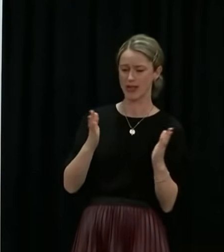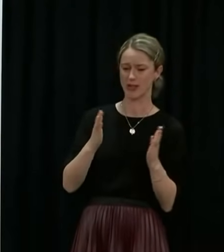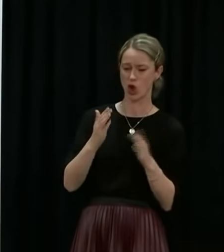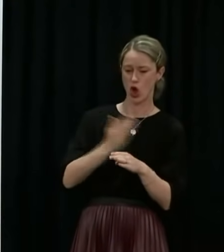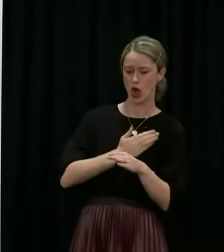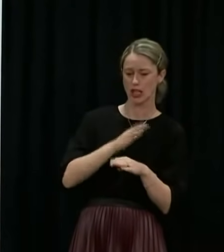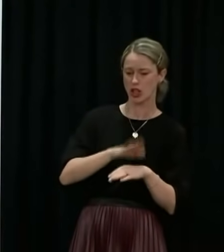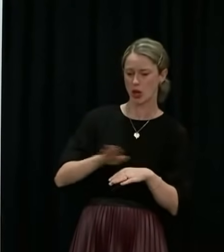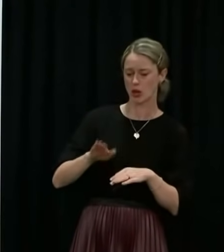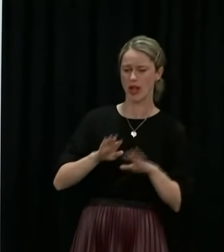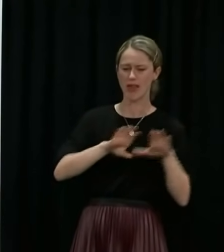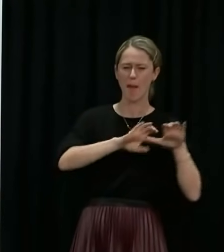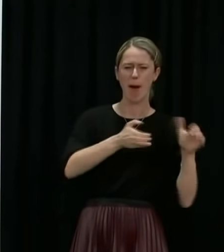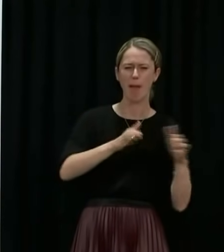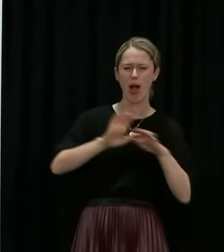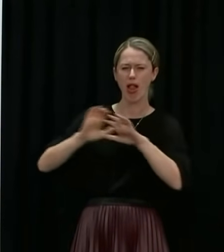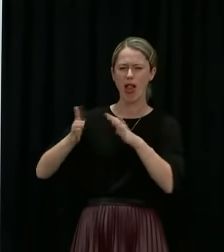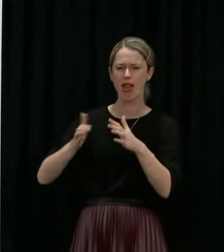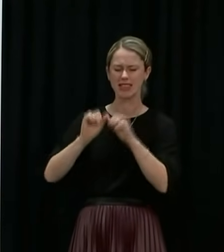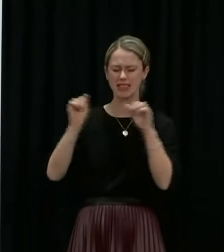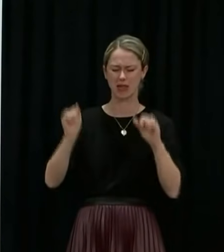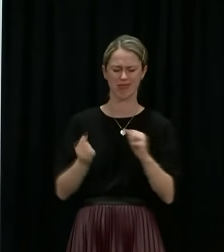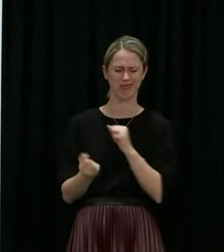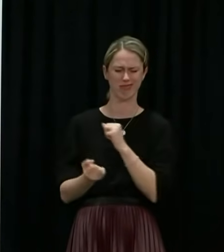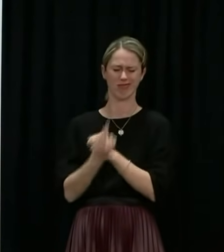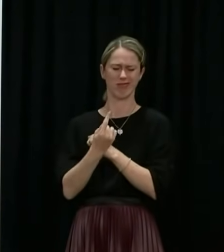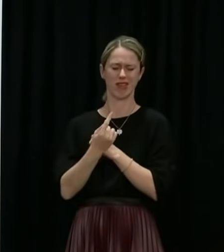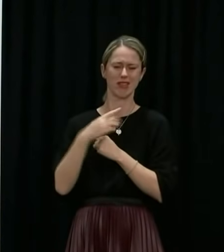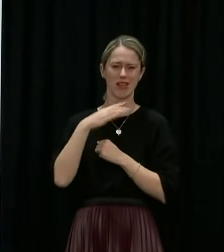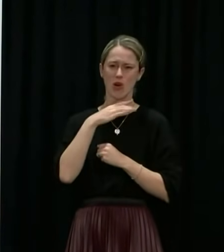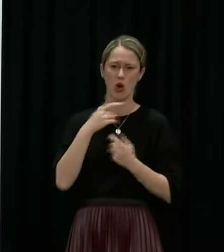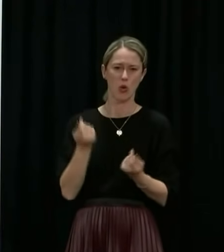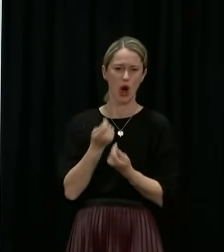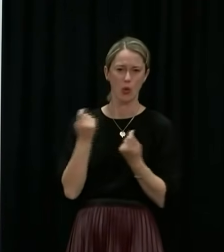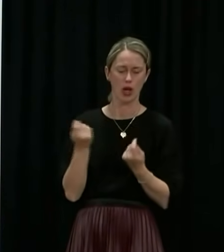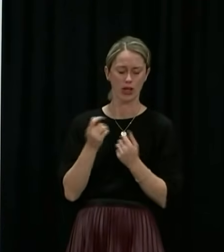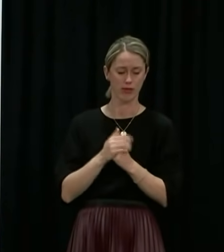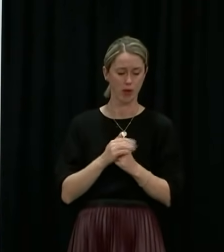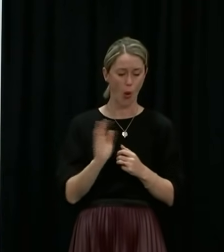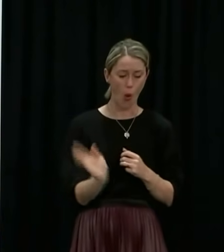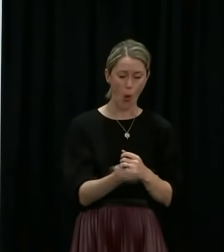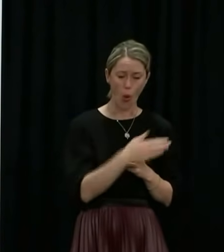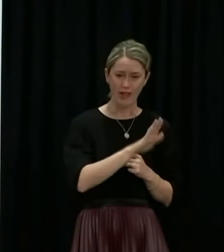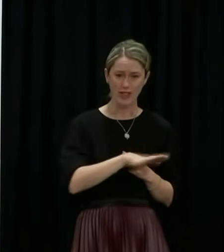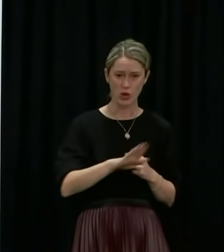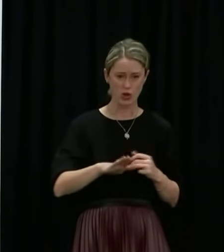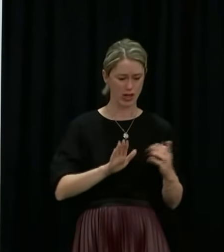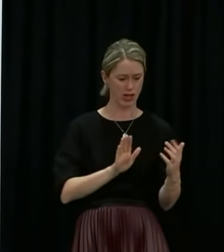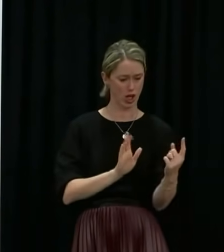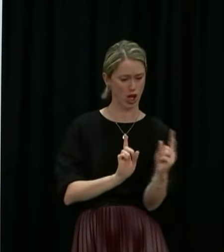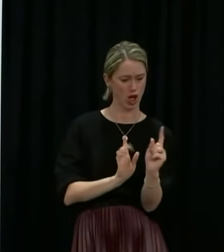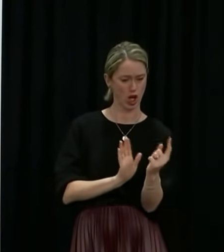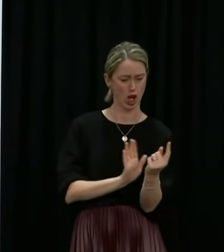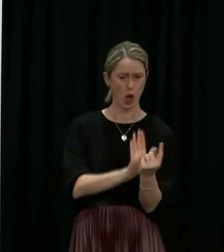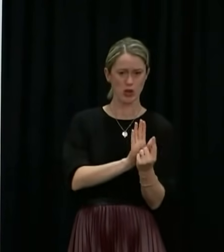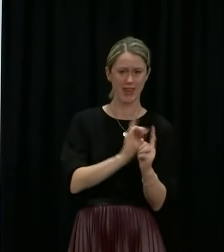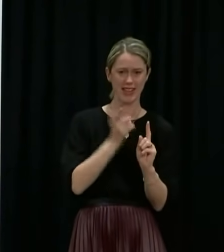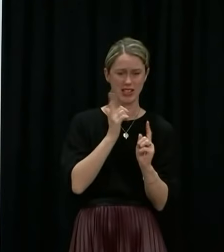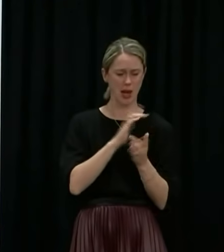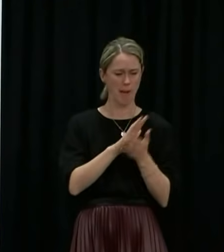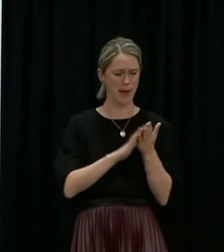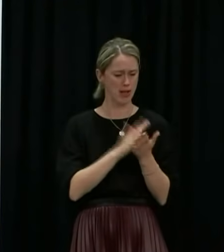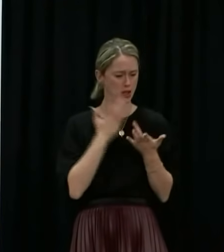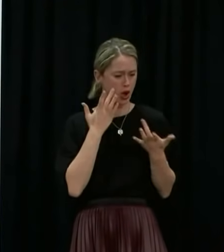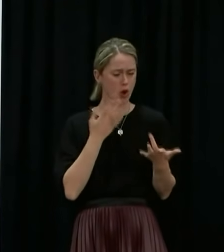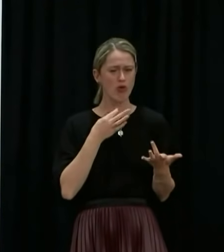Auckland, and that the bubble system was arbitrary, it wouldn't work. And the fact that all of the children are now deemed close contacts, doesn't that prove that it was a